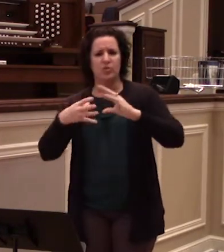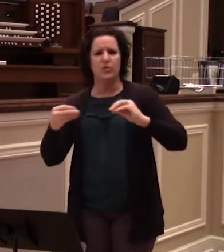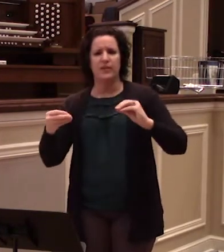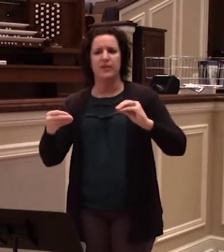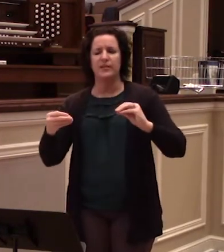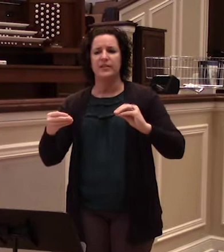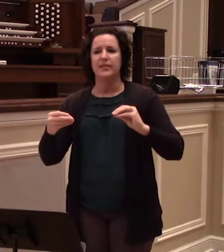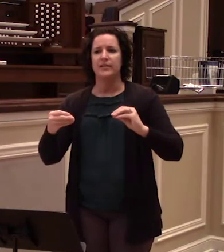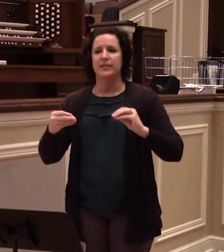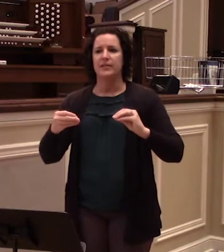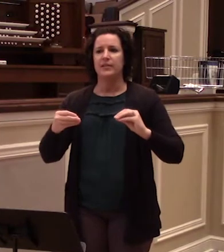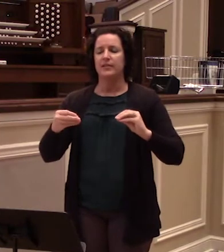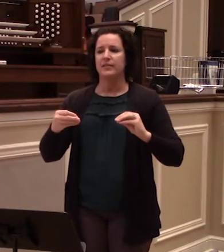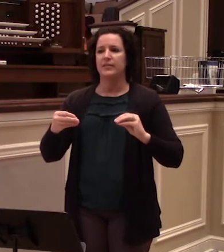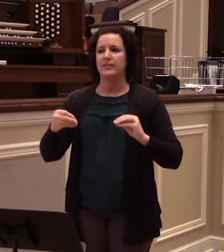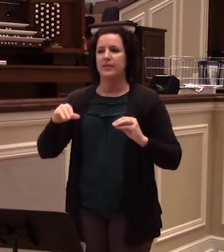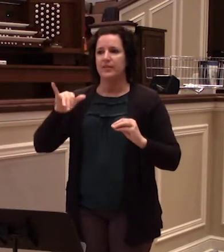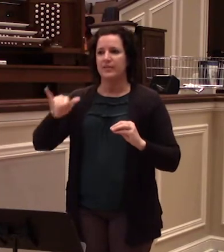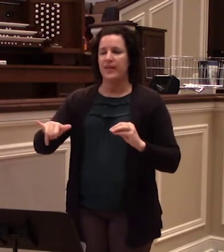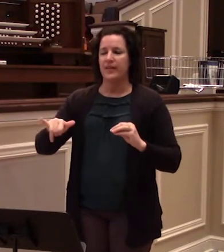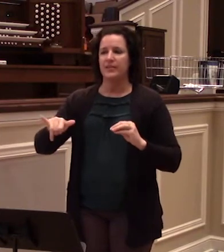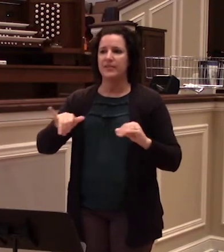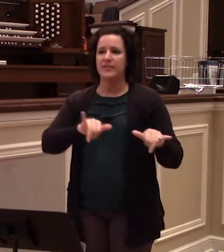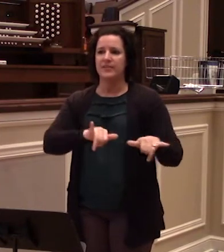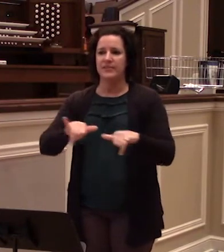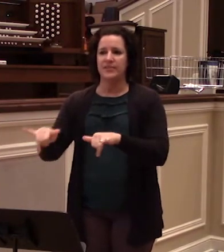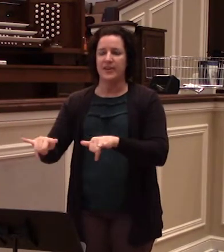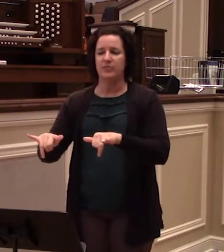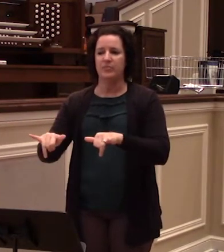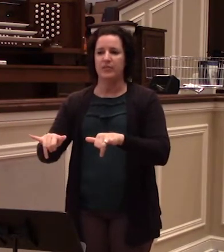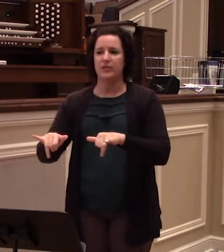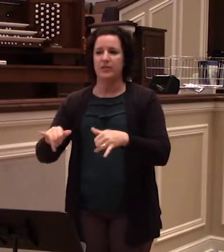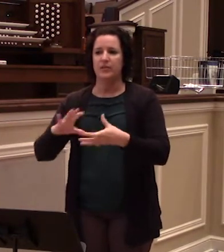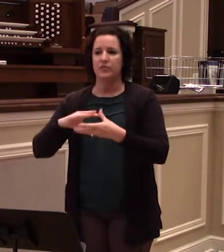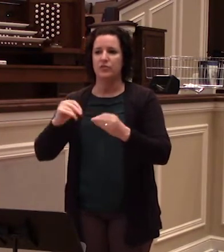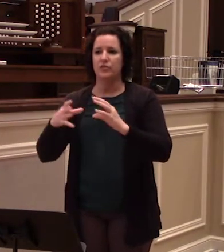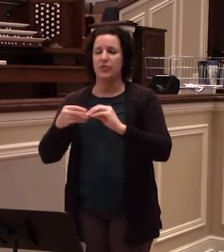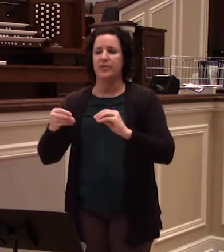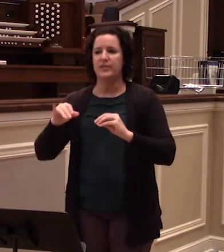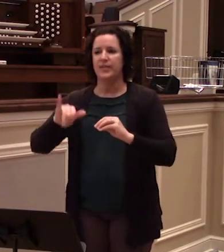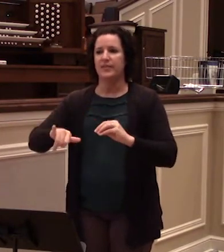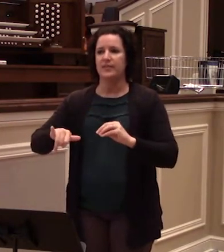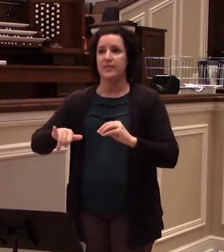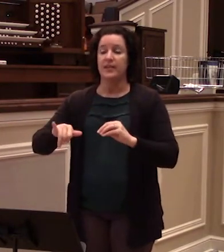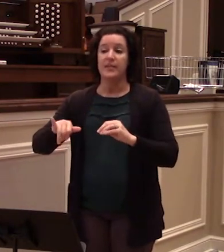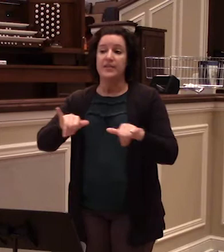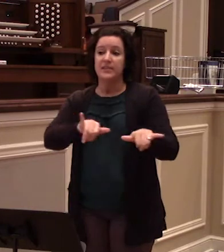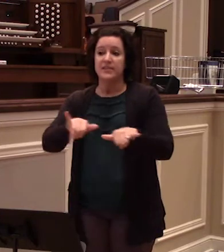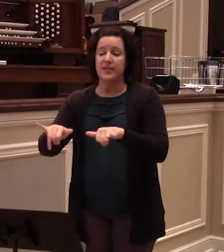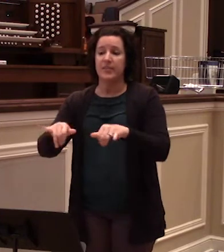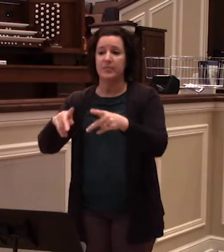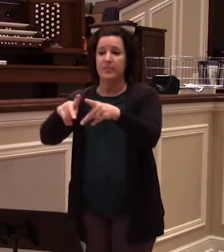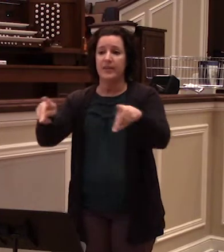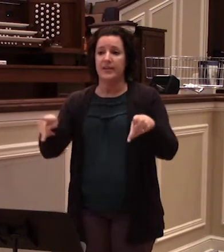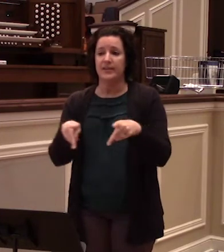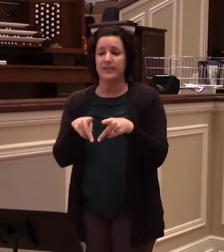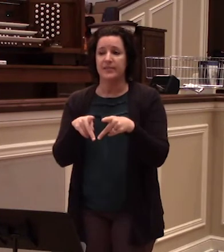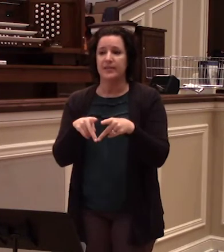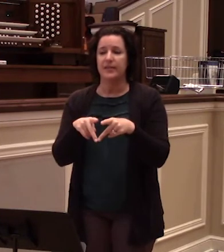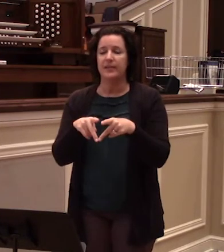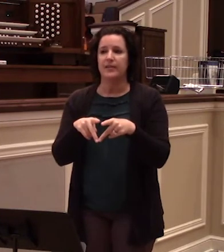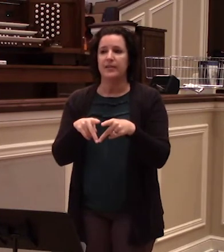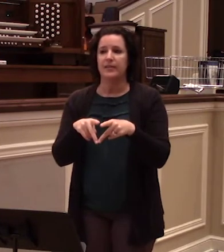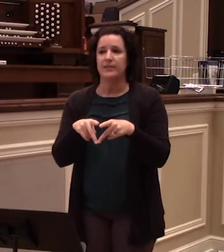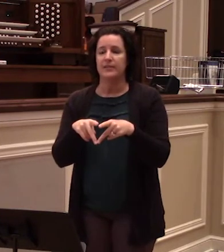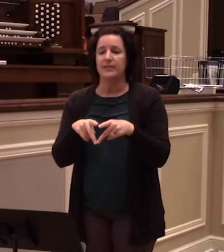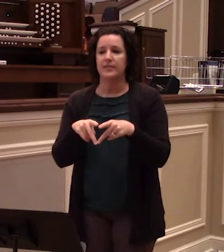at the place, Mount Moriah, the exact same place, just a few feet away Jesus was from where Abraham had taken his